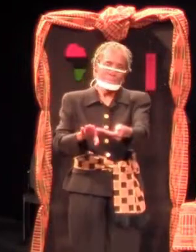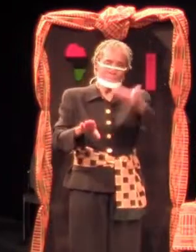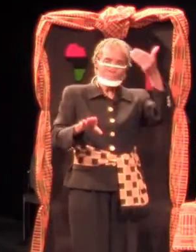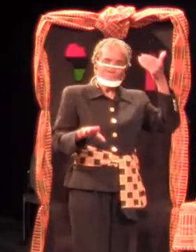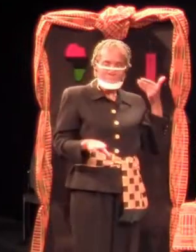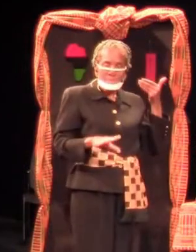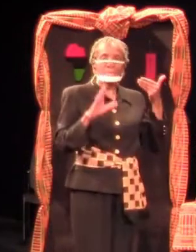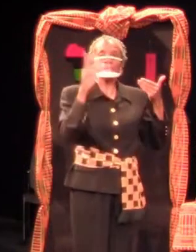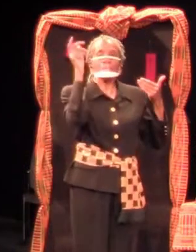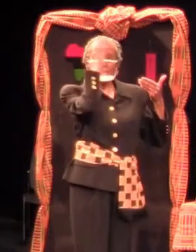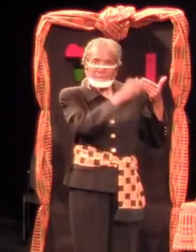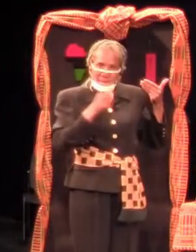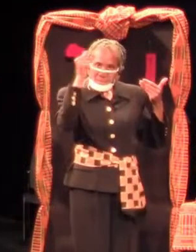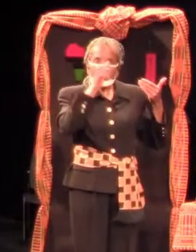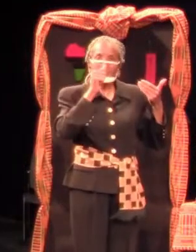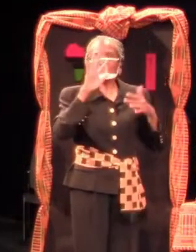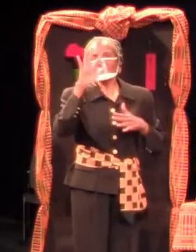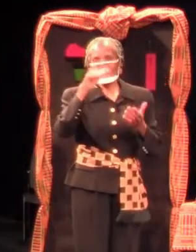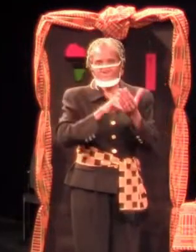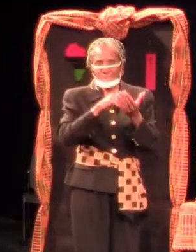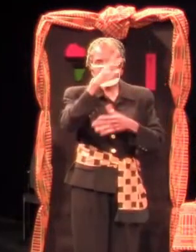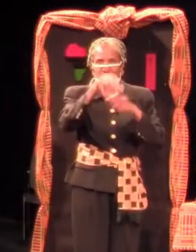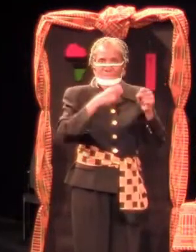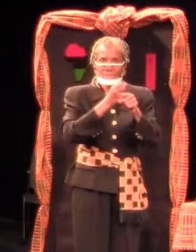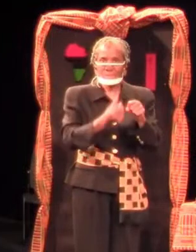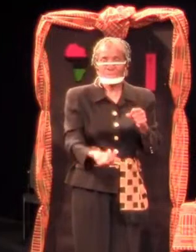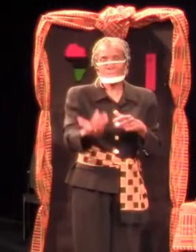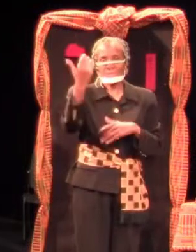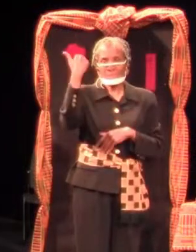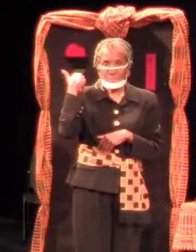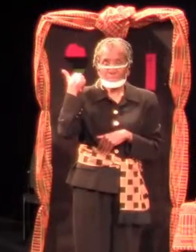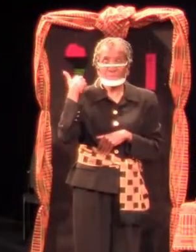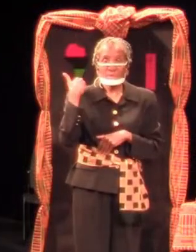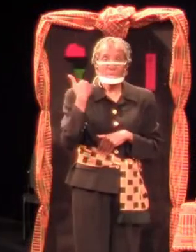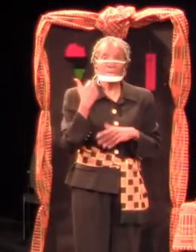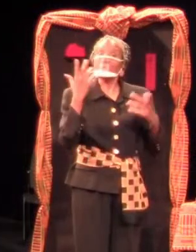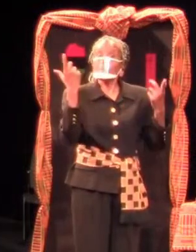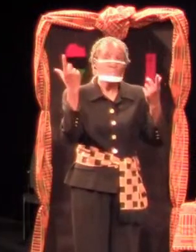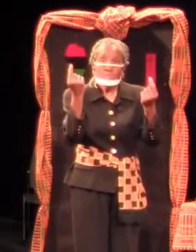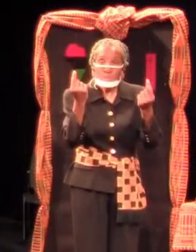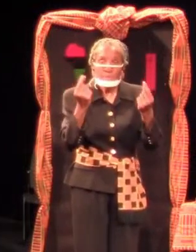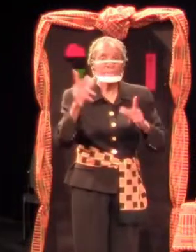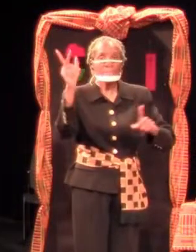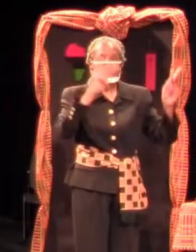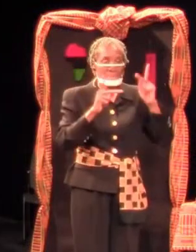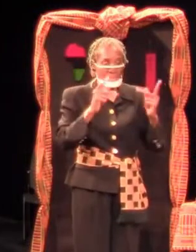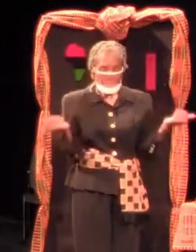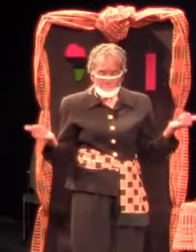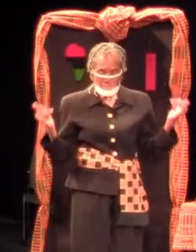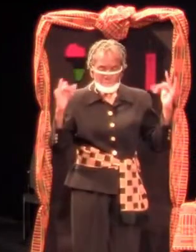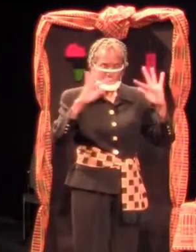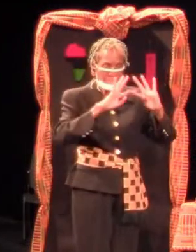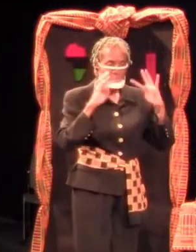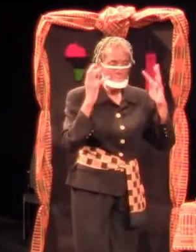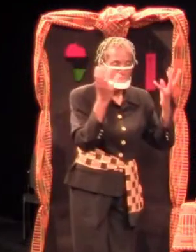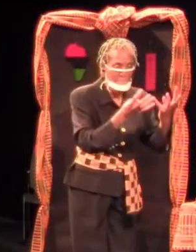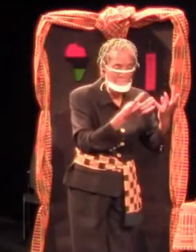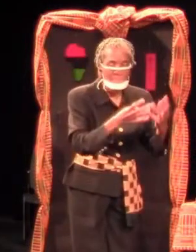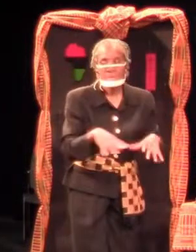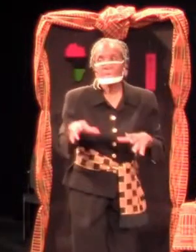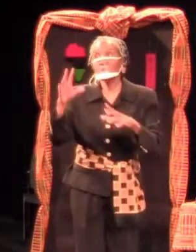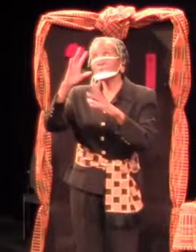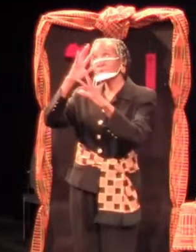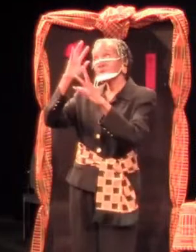would have seen on the continent of Africa 5,000 years ago. So it's the ingathering of the people, special reverence